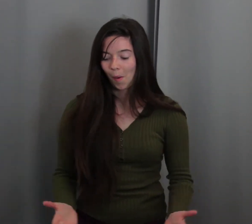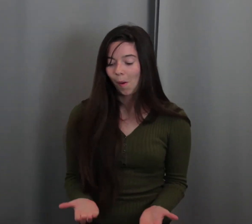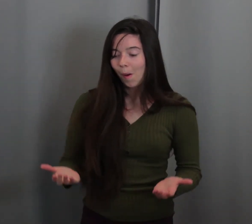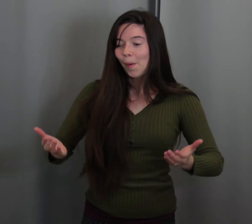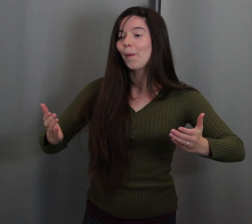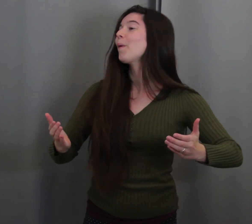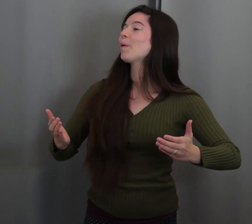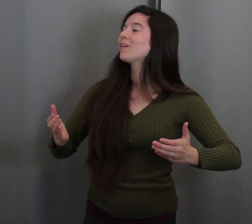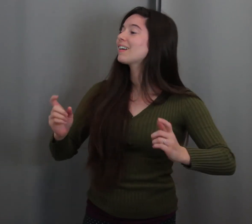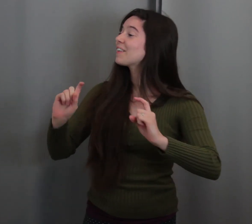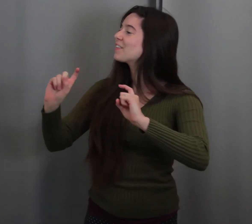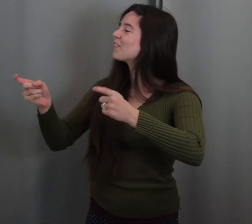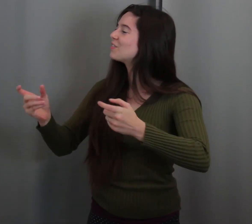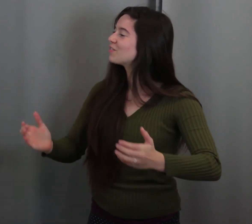nice and fresh.